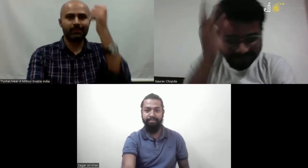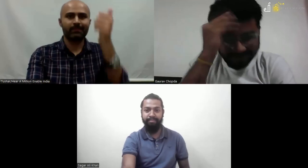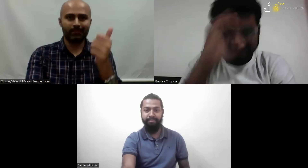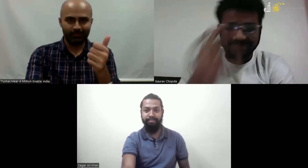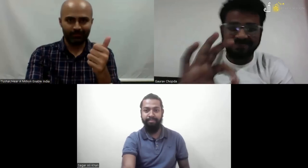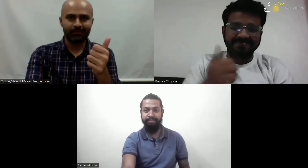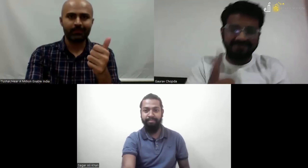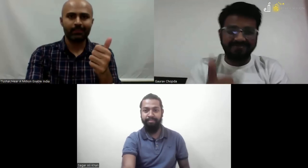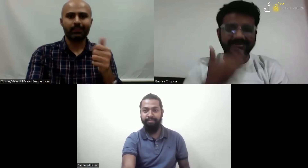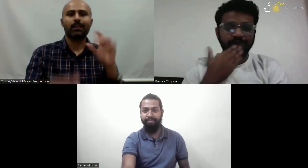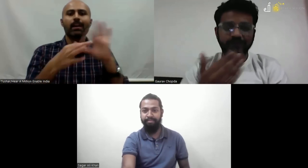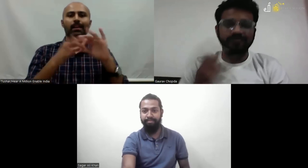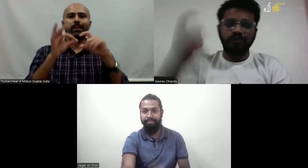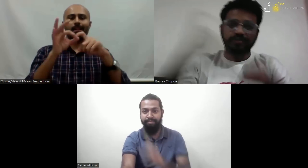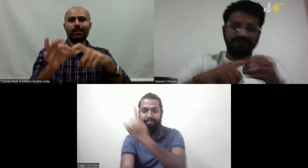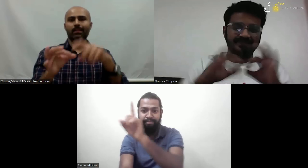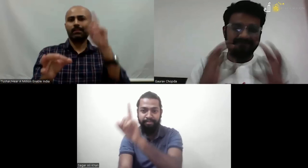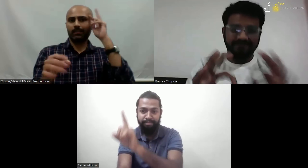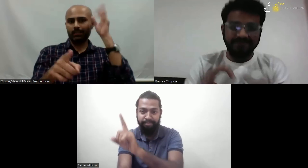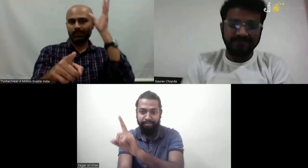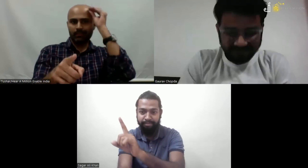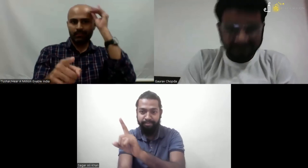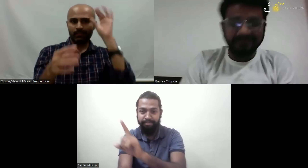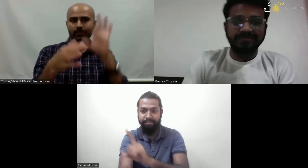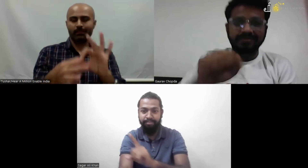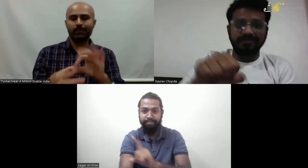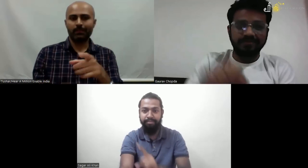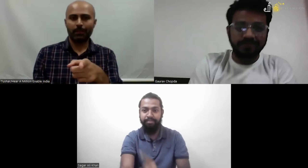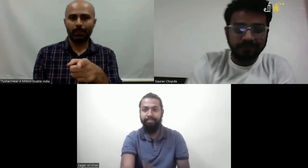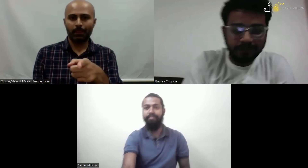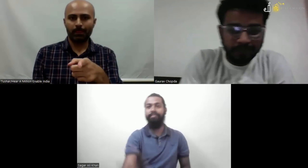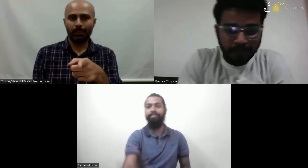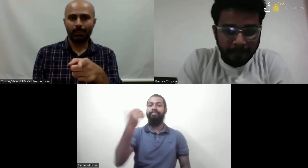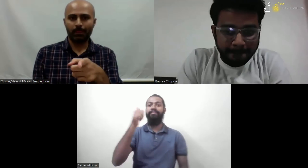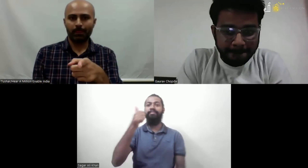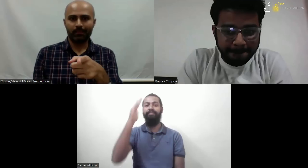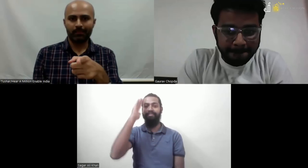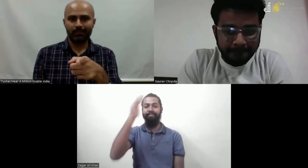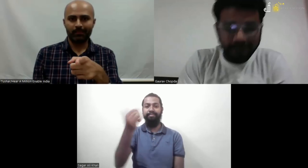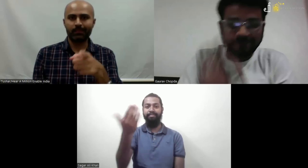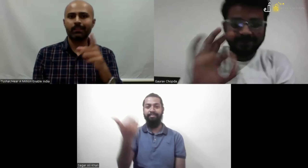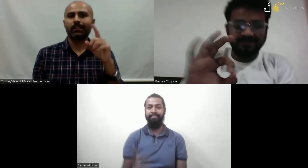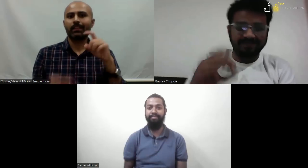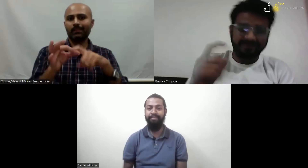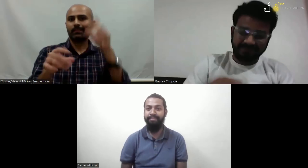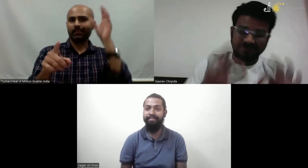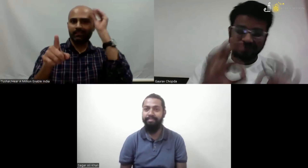Yeah, I'm here. Okay, Sagar, great. Thank you. Thank you for joining.